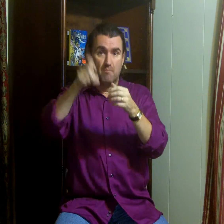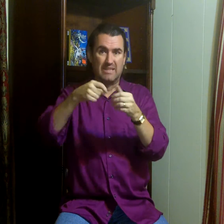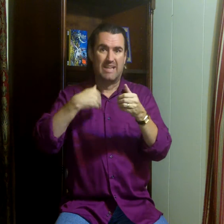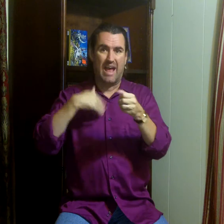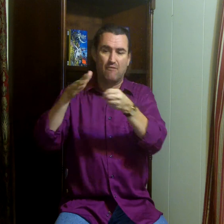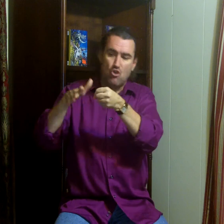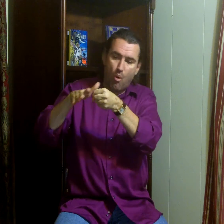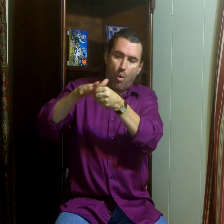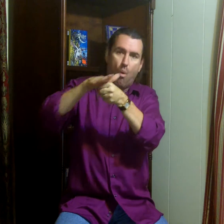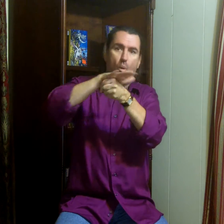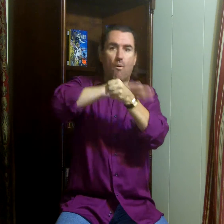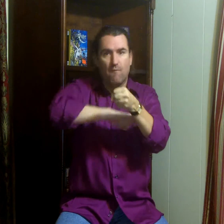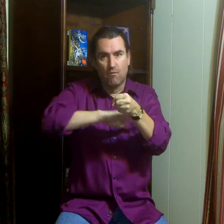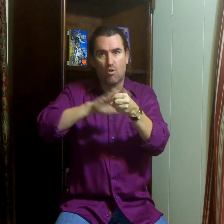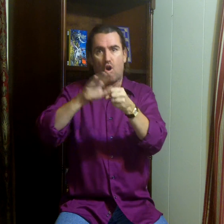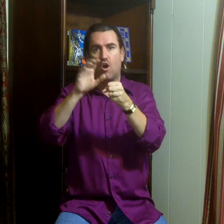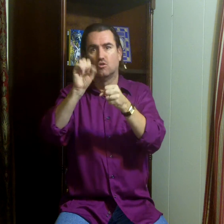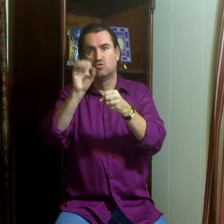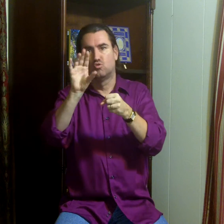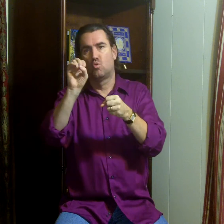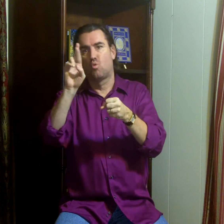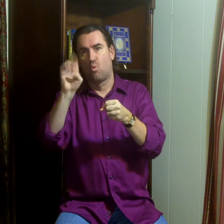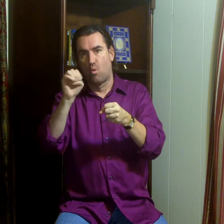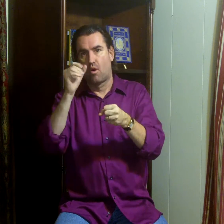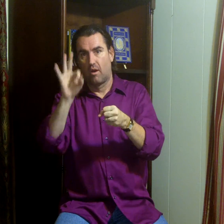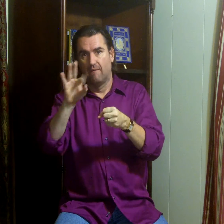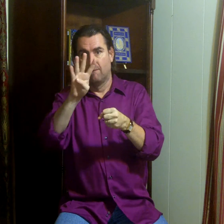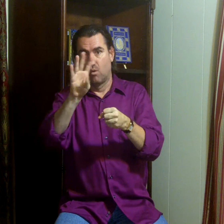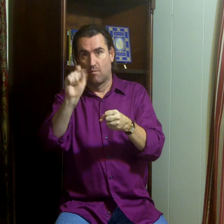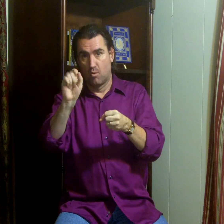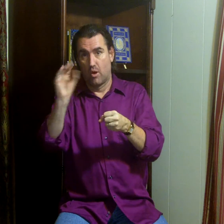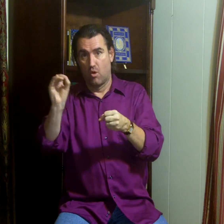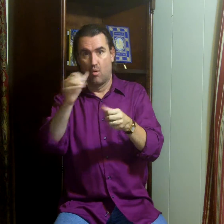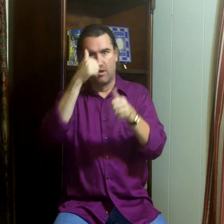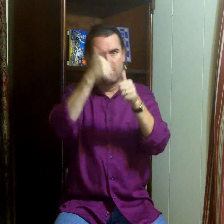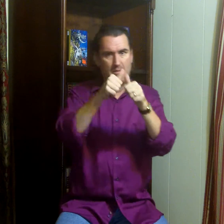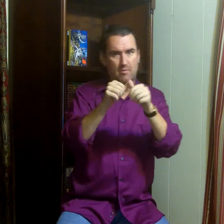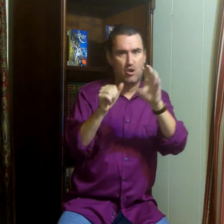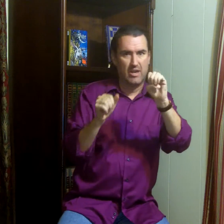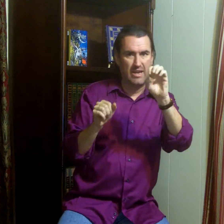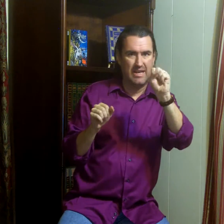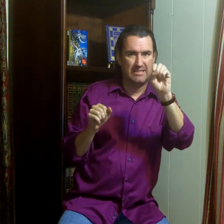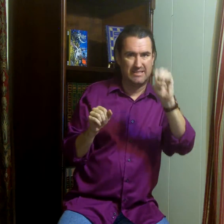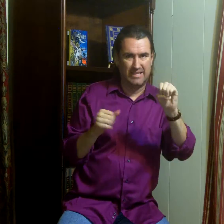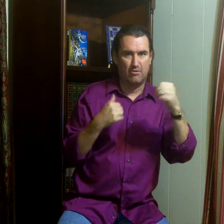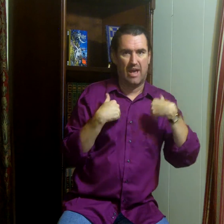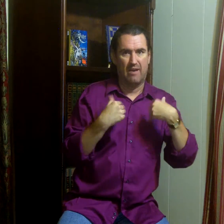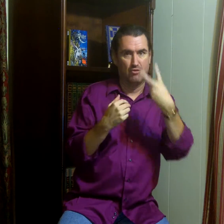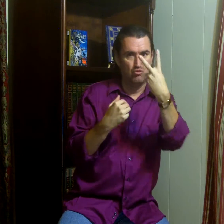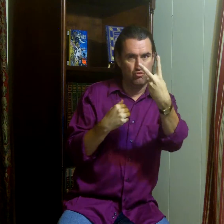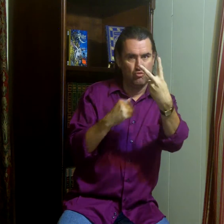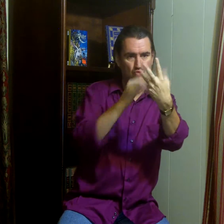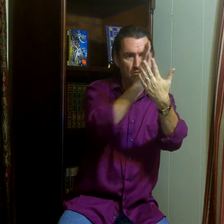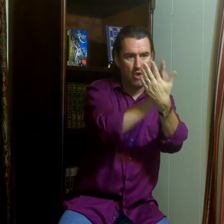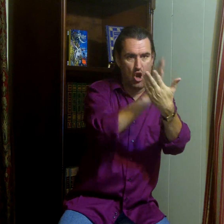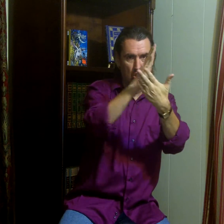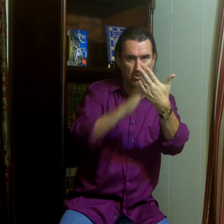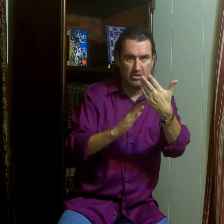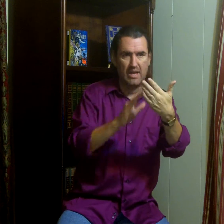4.0. You'll remember in ESSE, you take the receptive part, they score it. You take the expressive part, they score it.